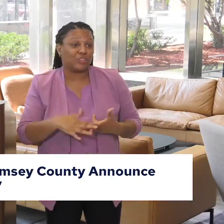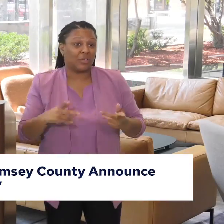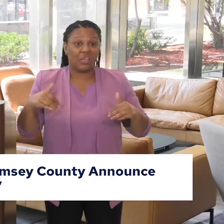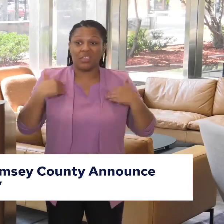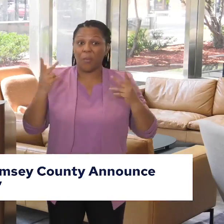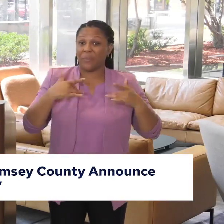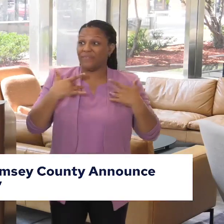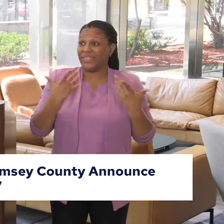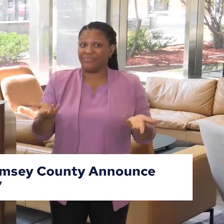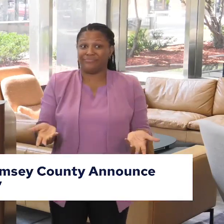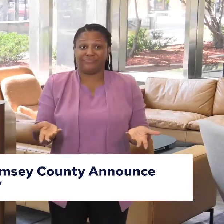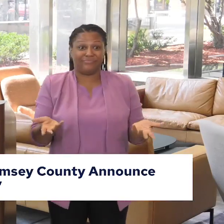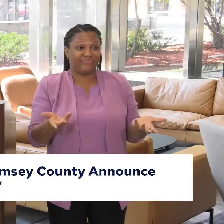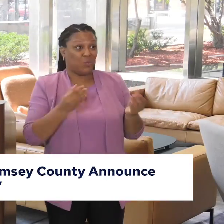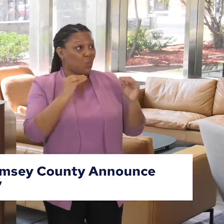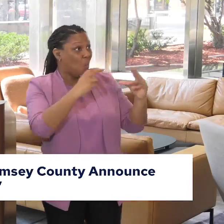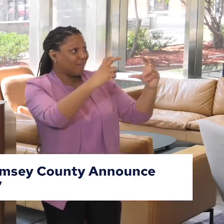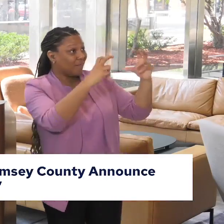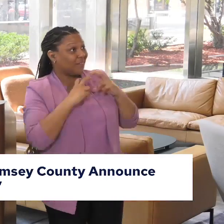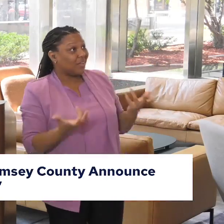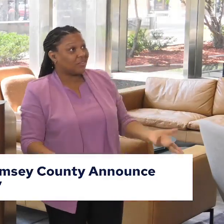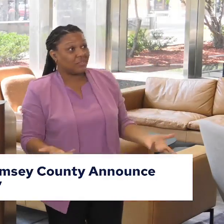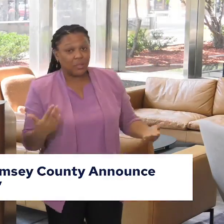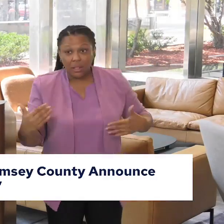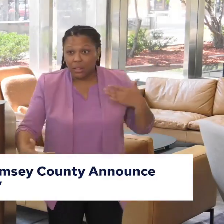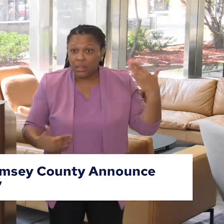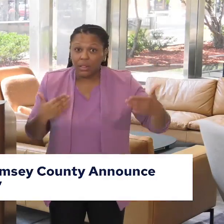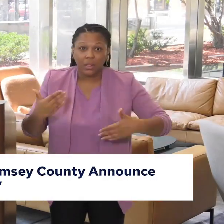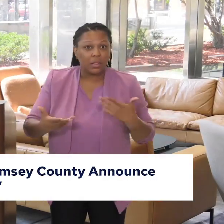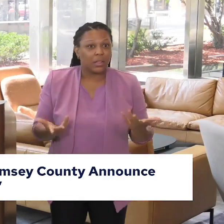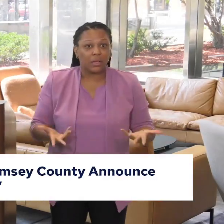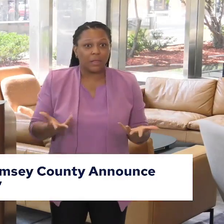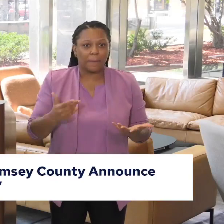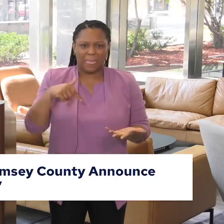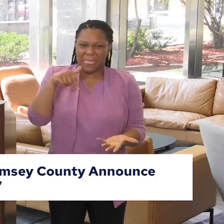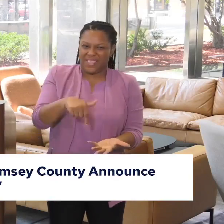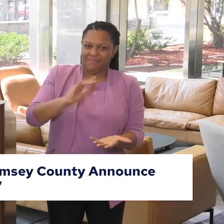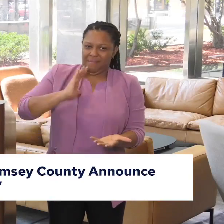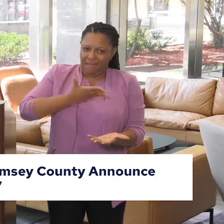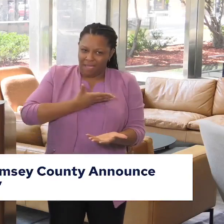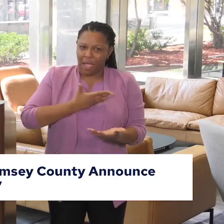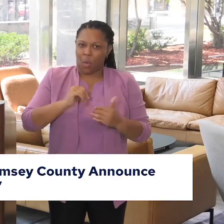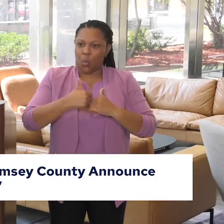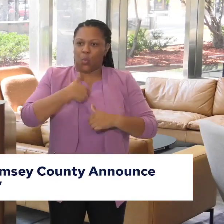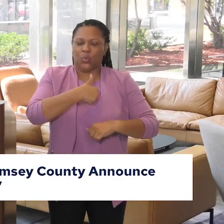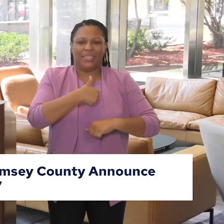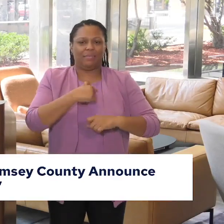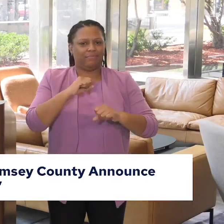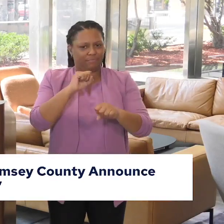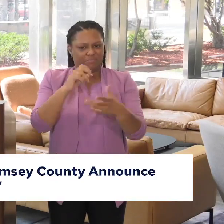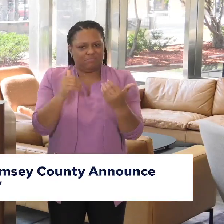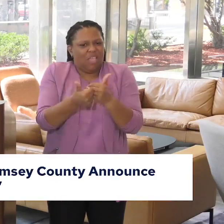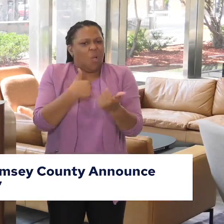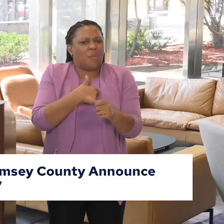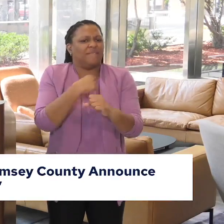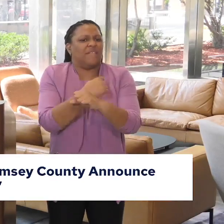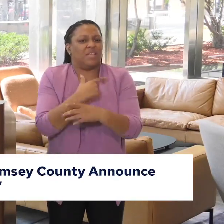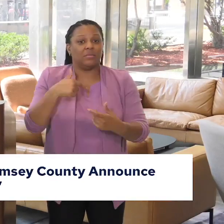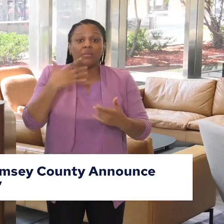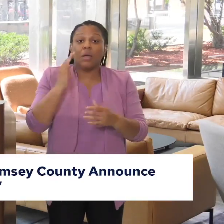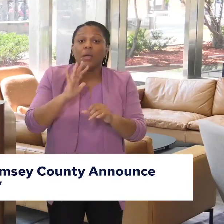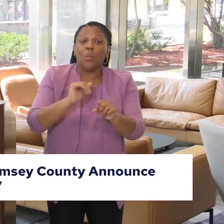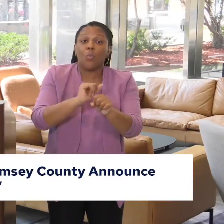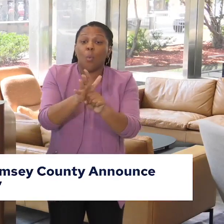they needed to really succeed. And this is how we combat that. Folks, during the pandemic, young people were getting laid